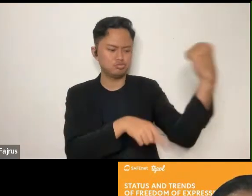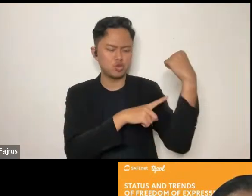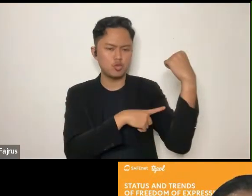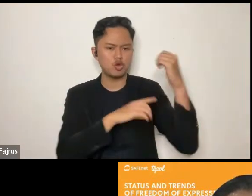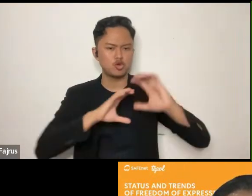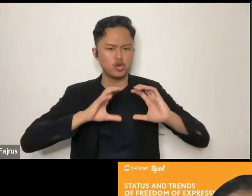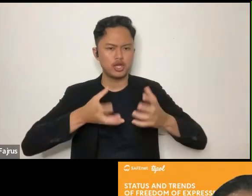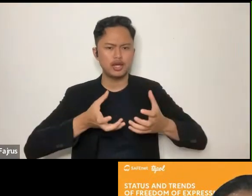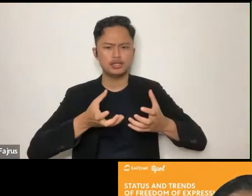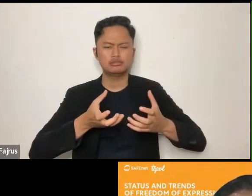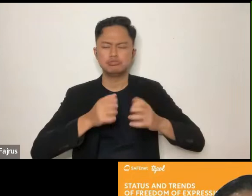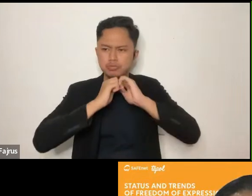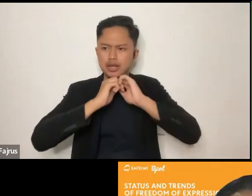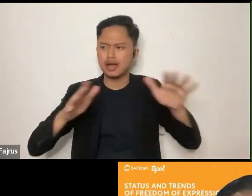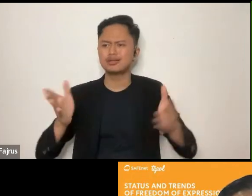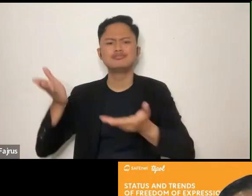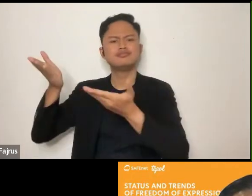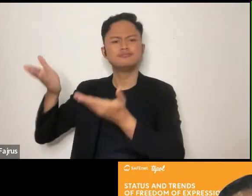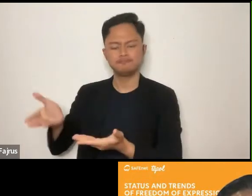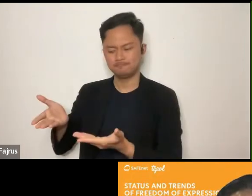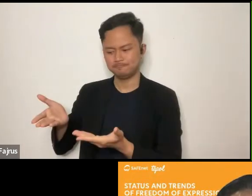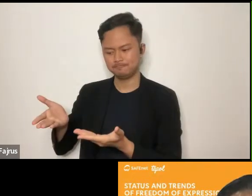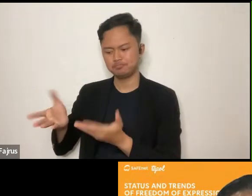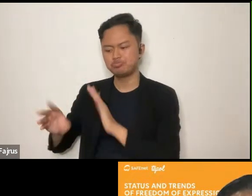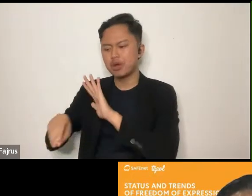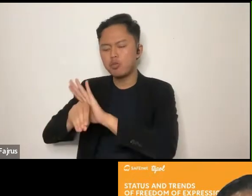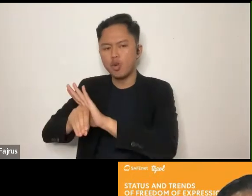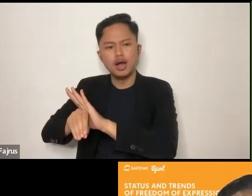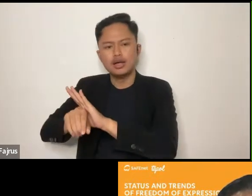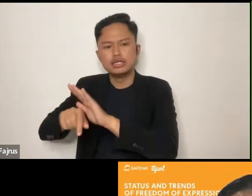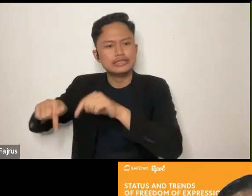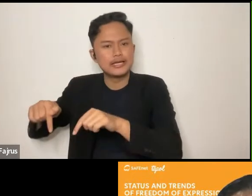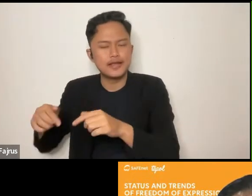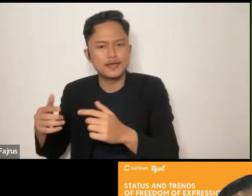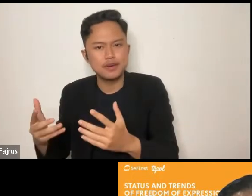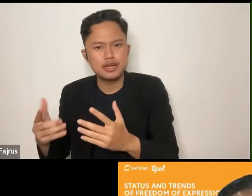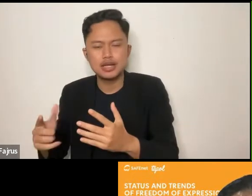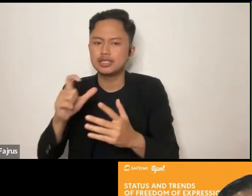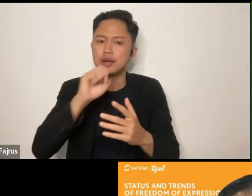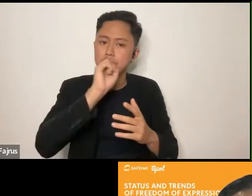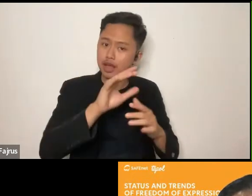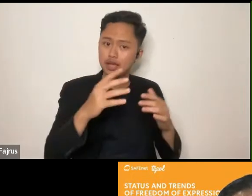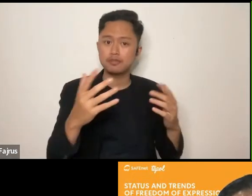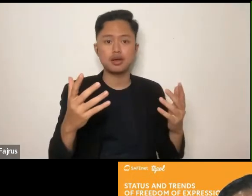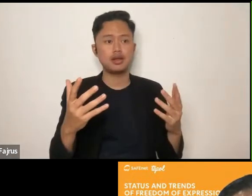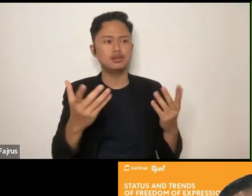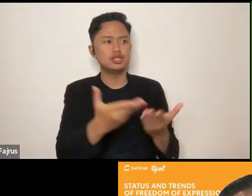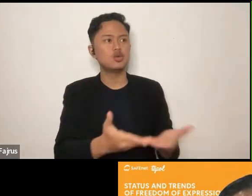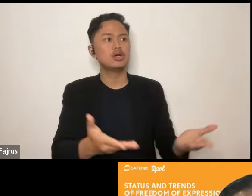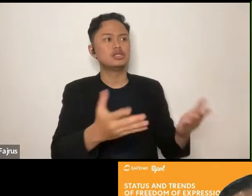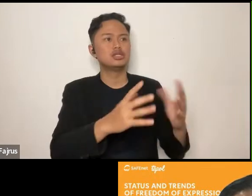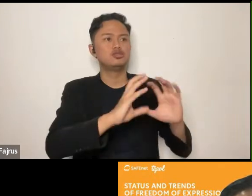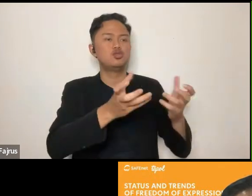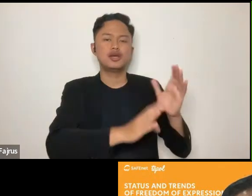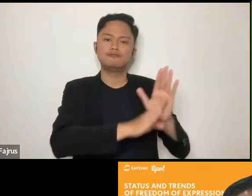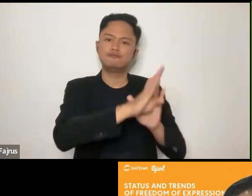it what happened in Papua really speaks the regional trend or the global trend? The floor is